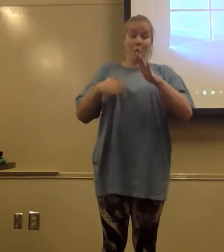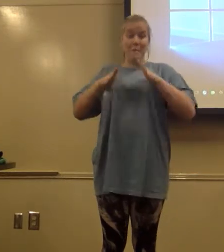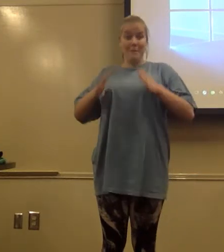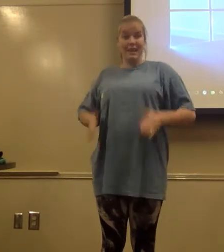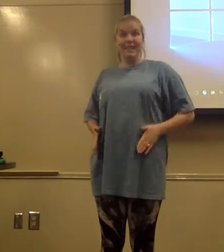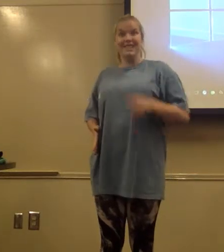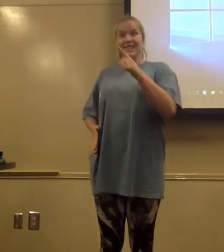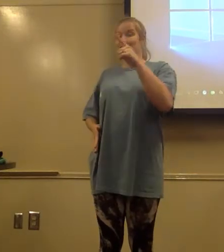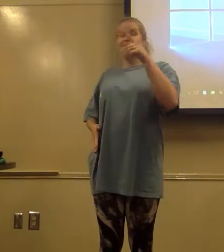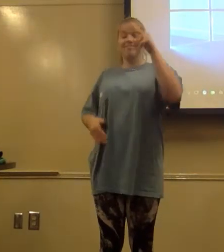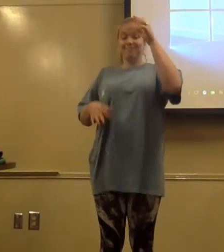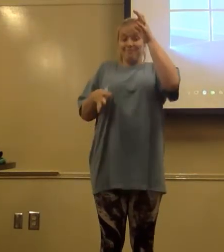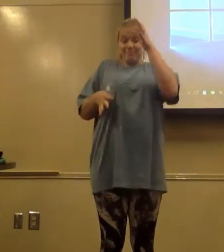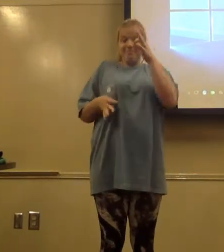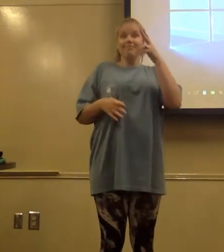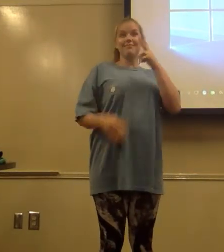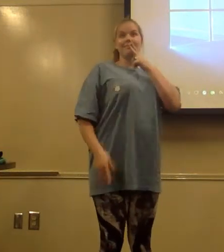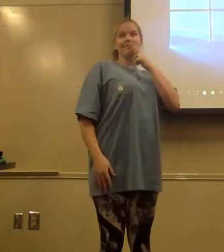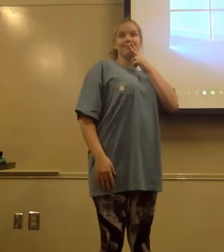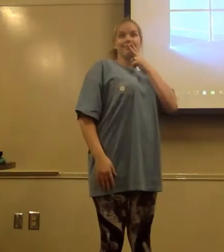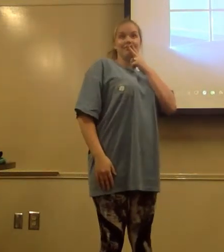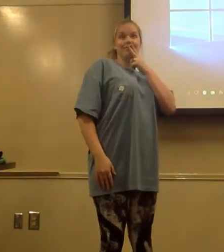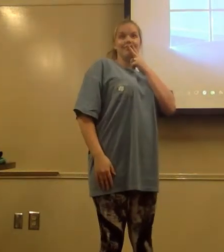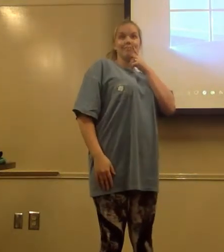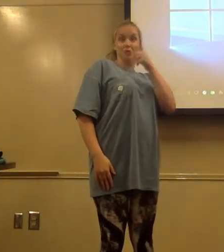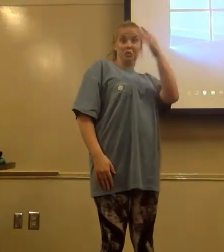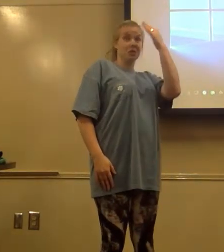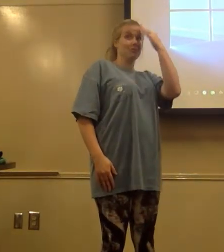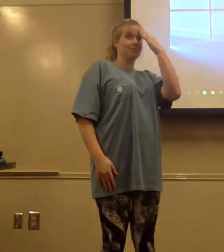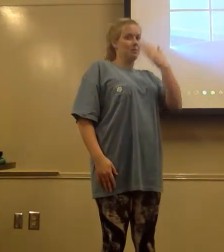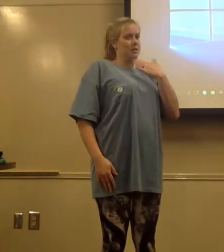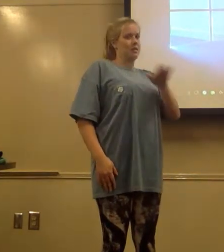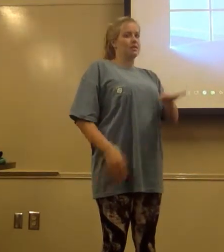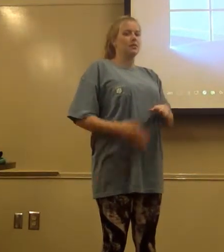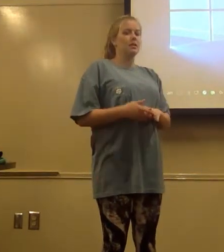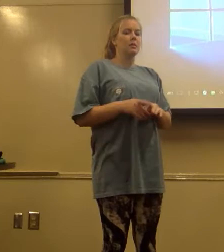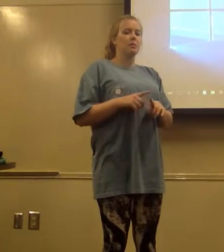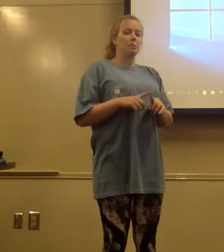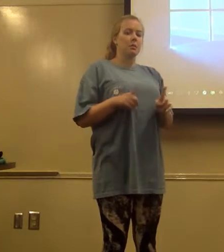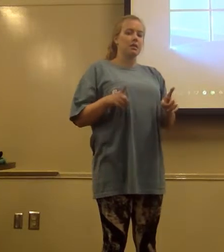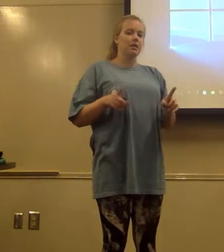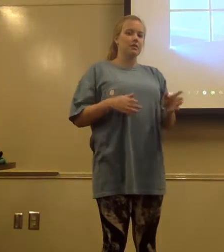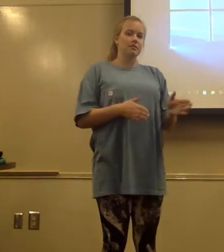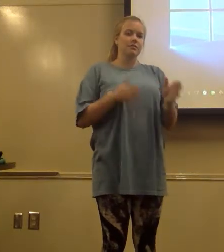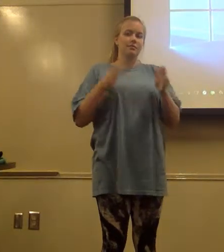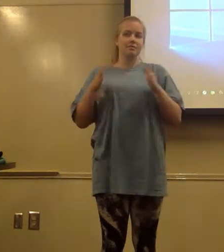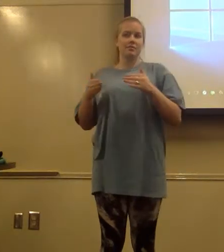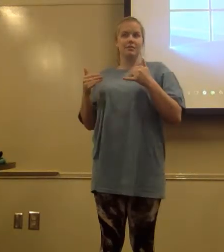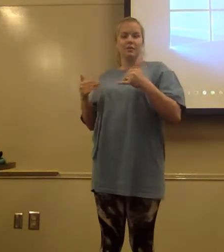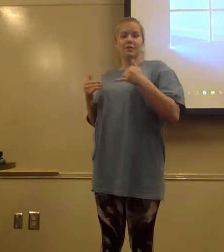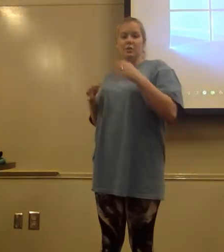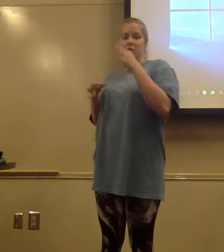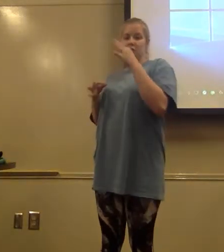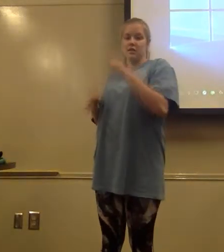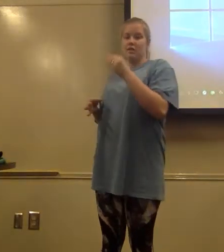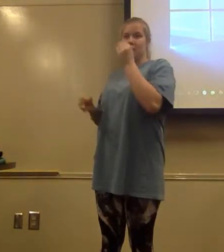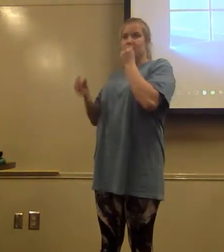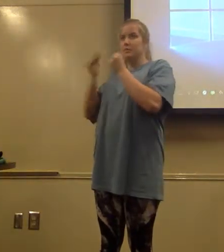right? You should just be aware of the predictable consequences of your actions. It's up to each of us to make our own decisions as to what to eat and how to live, but we should make